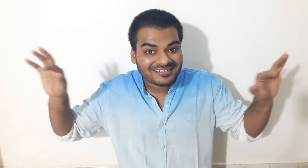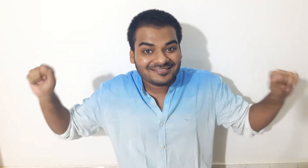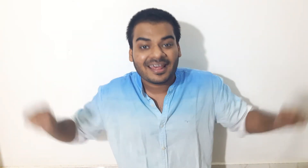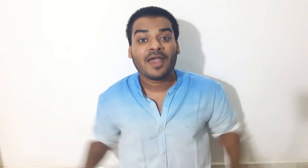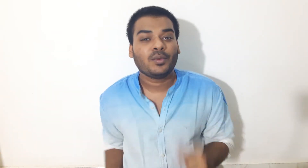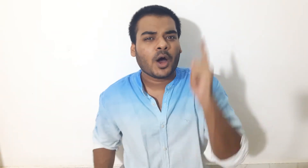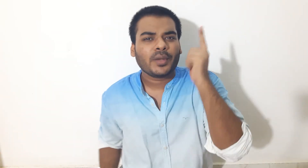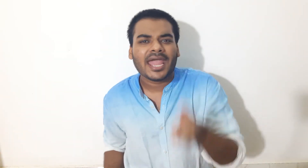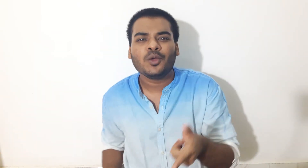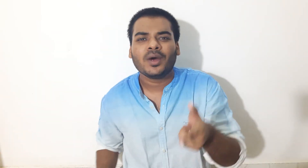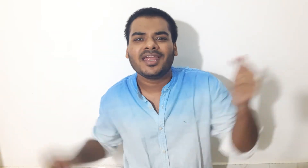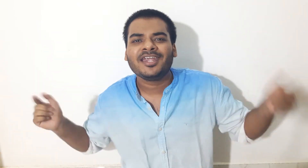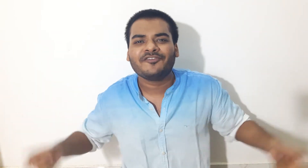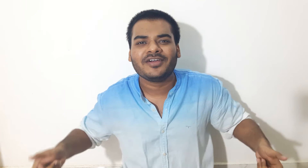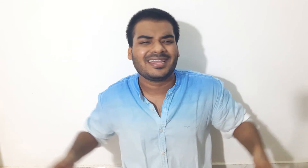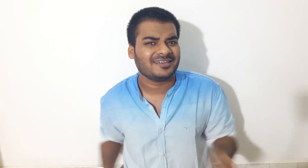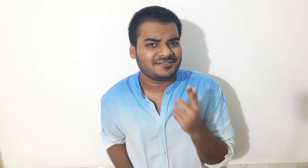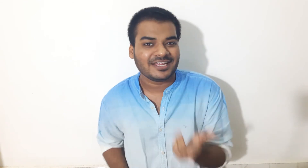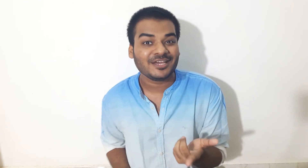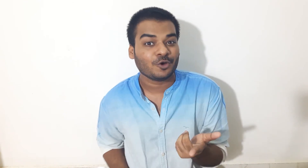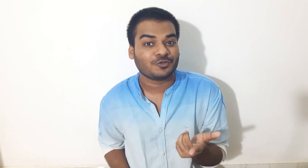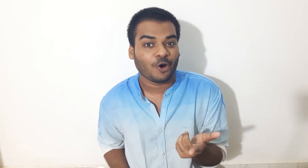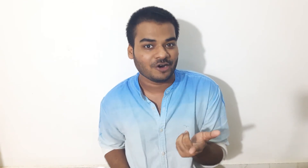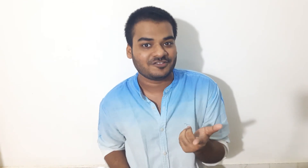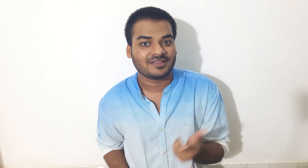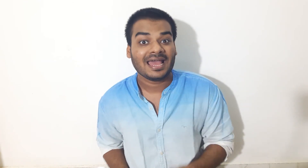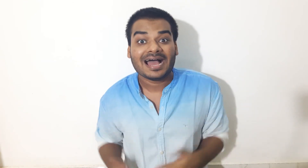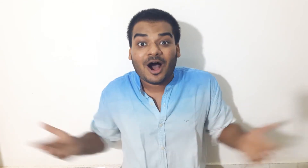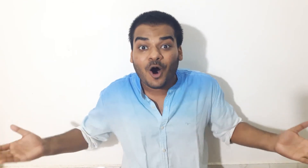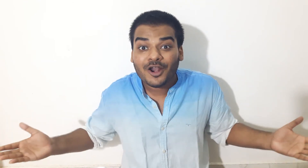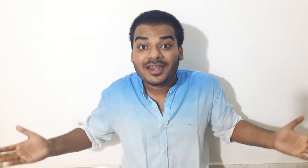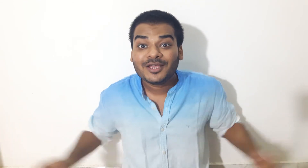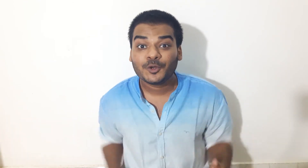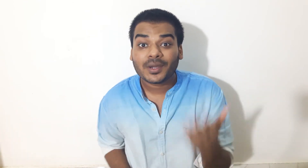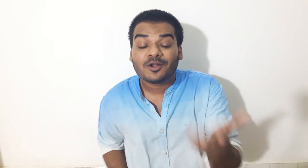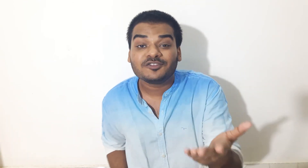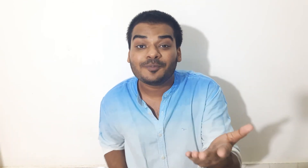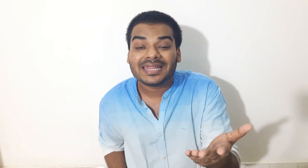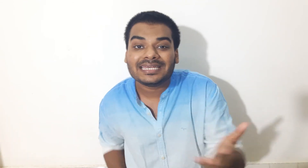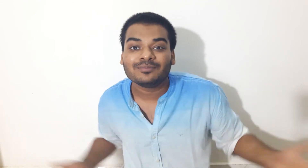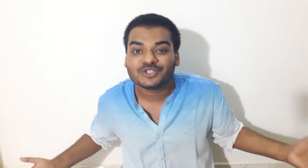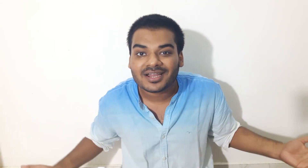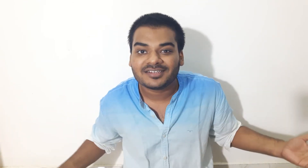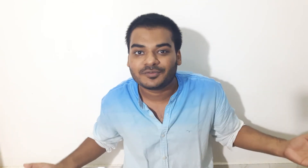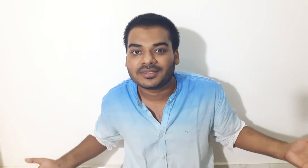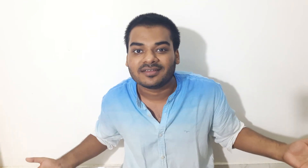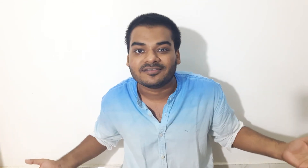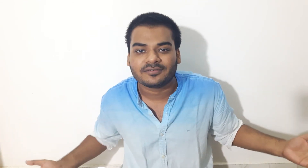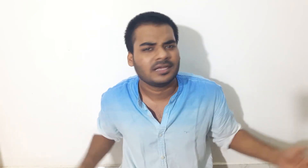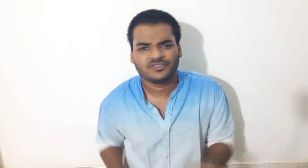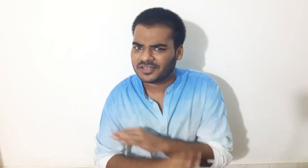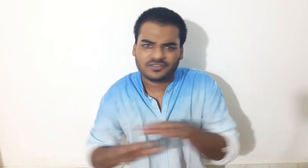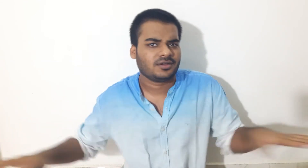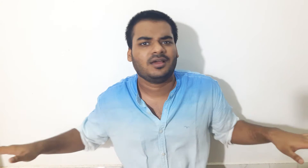signs without anyone interfering and stealing your thoughts. Or you can also play dumb charades with this. Just instead